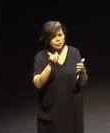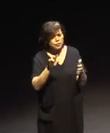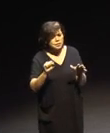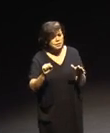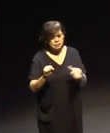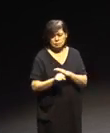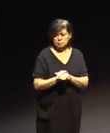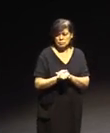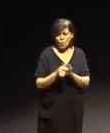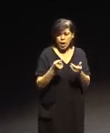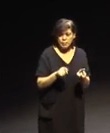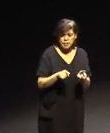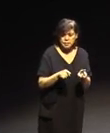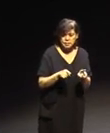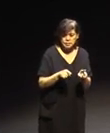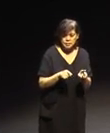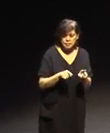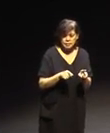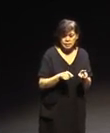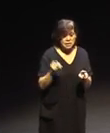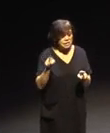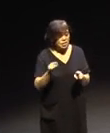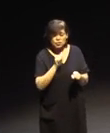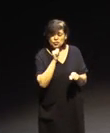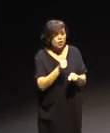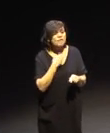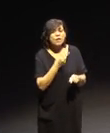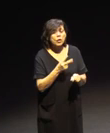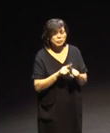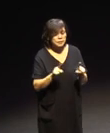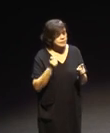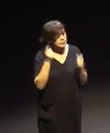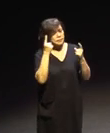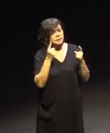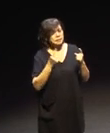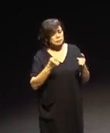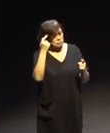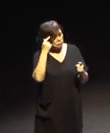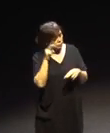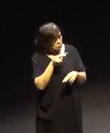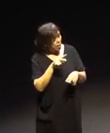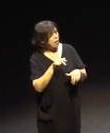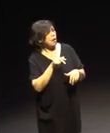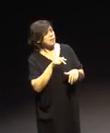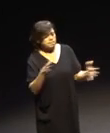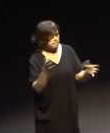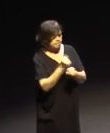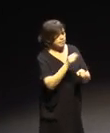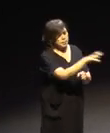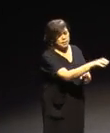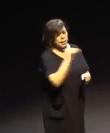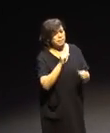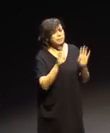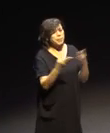we said, what happened? You know, someone was completely non-participative, suddenly in that moment connected what we were doing and wanted to be a part of it because